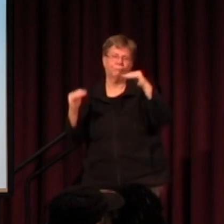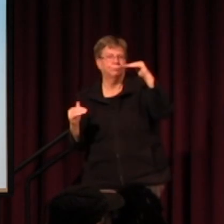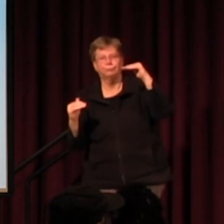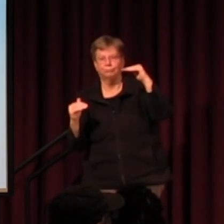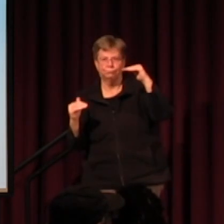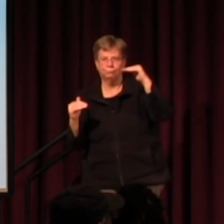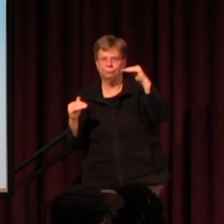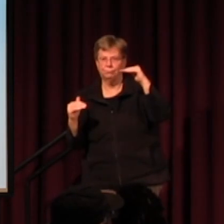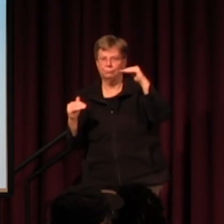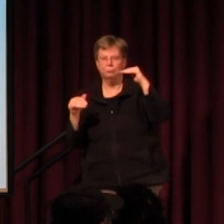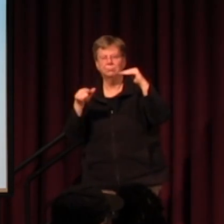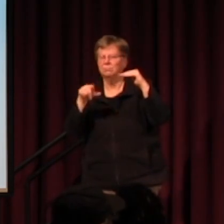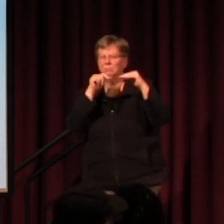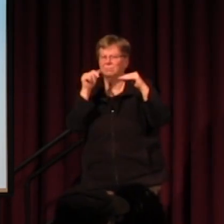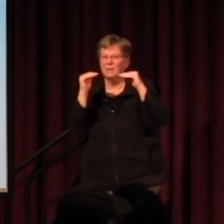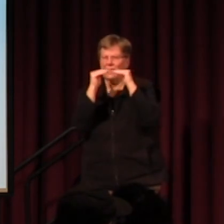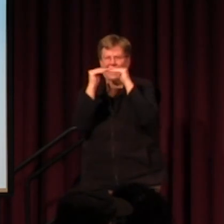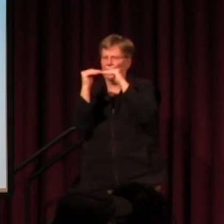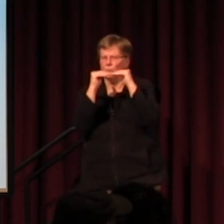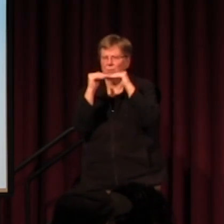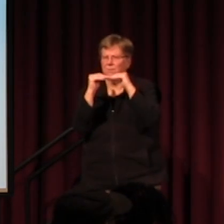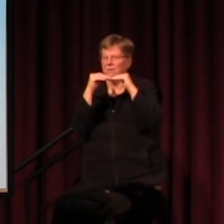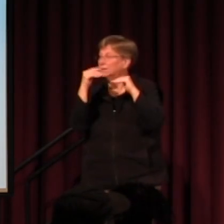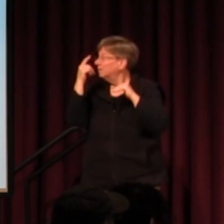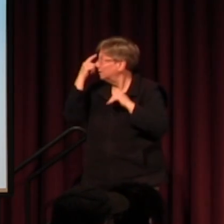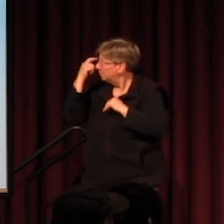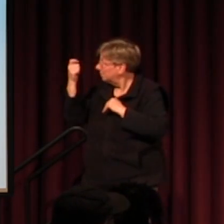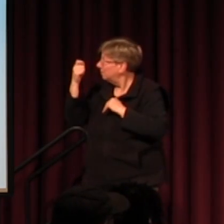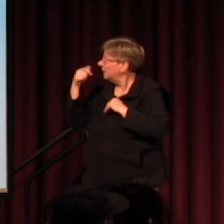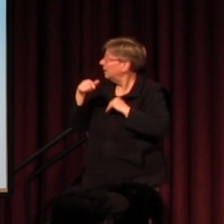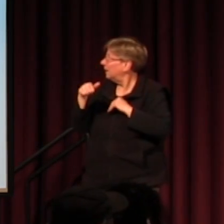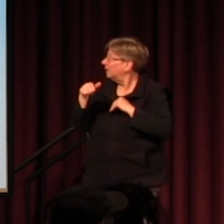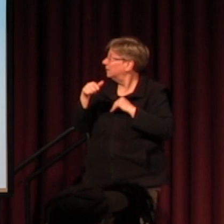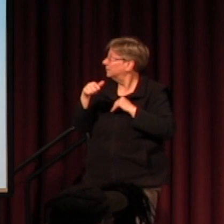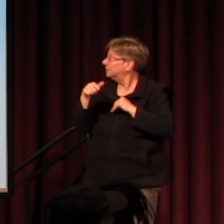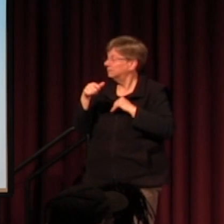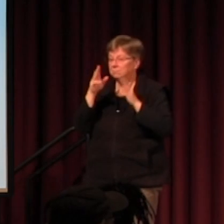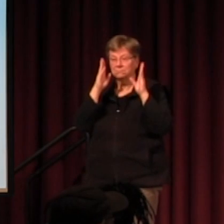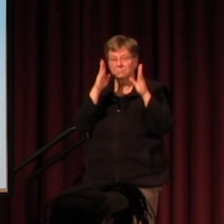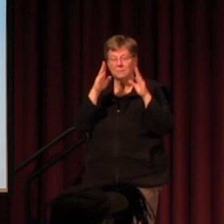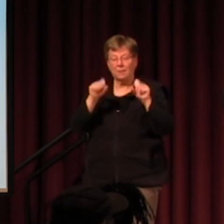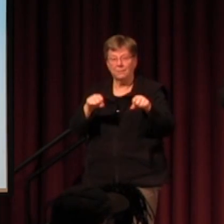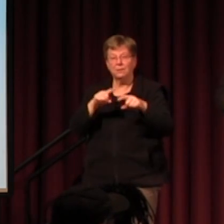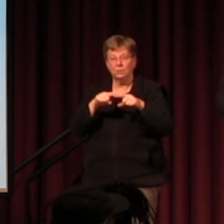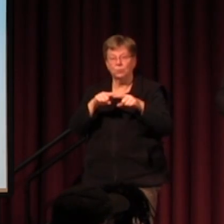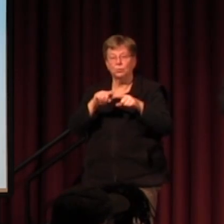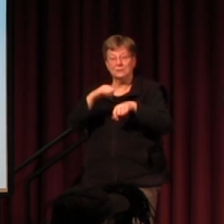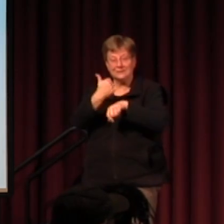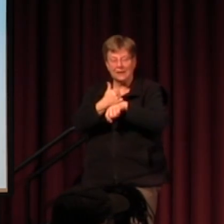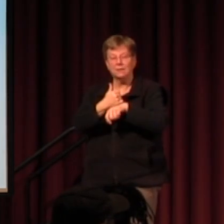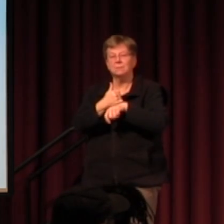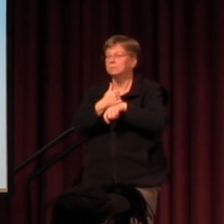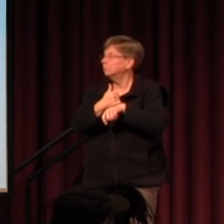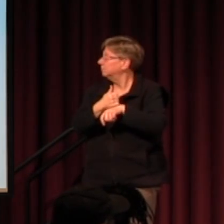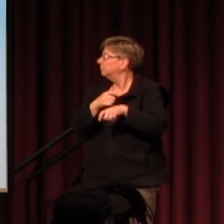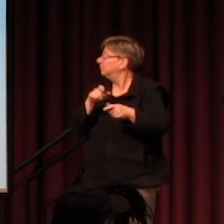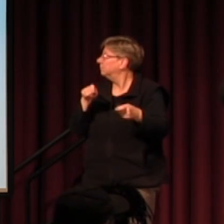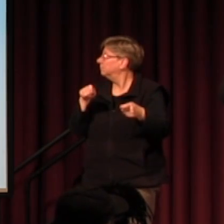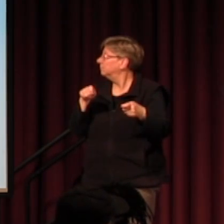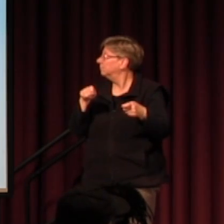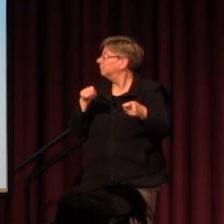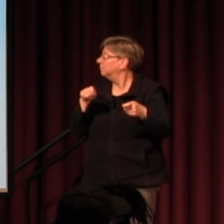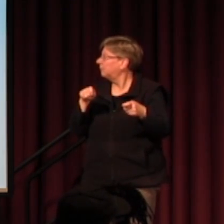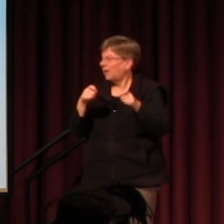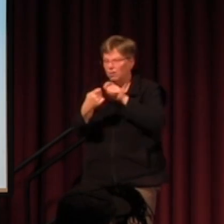We would say the system is inequitable because there's concentrated ability to set and evolve the rules in the system. That what